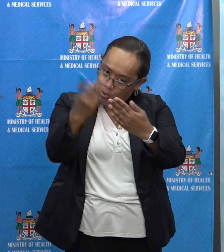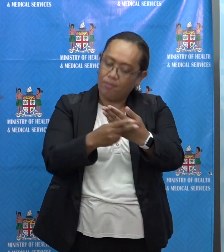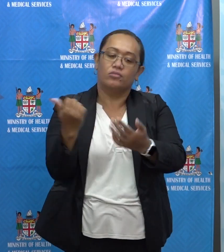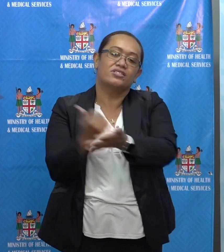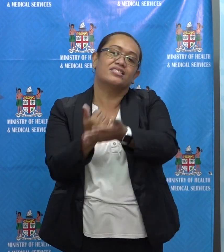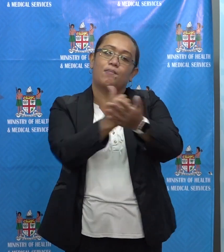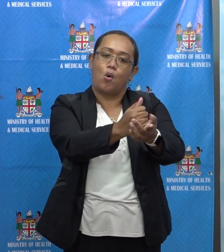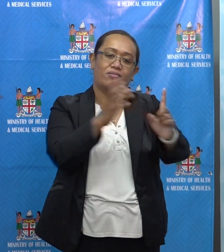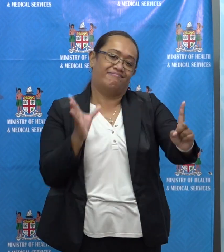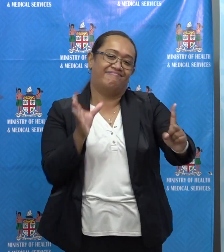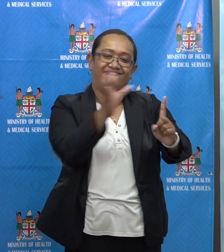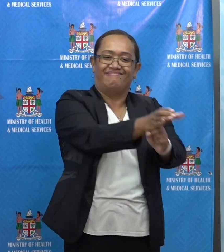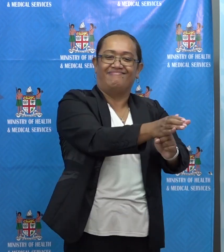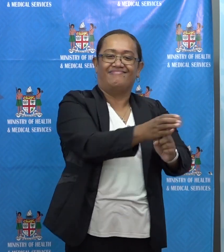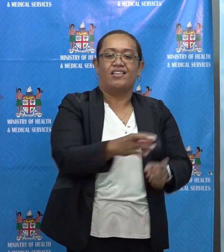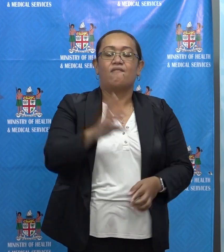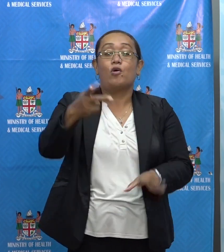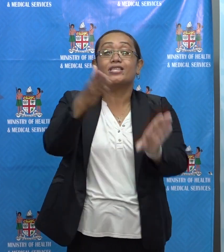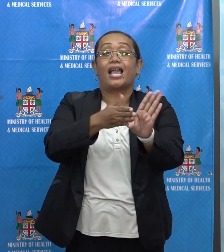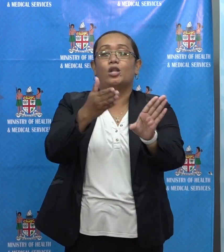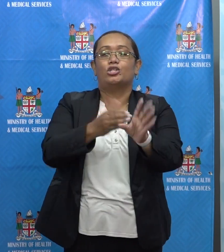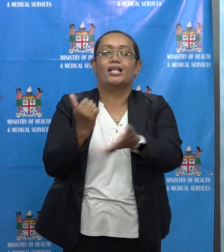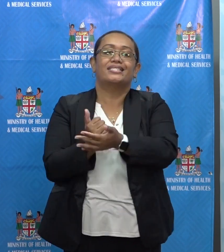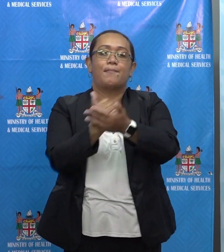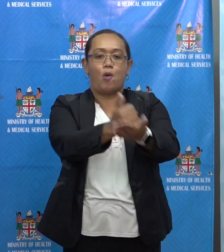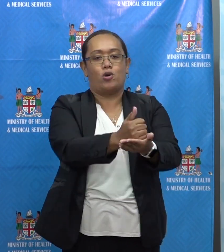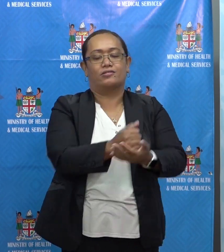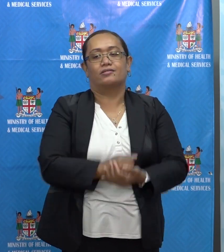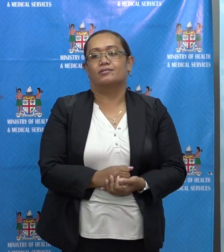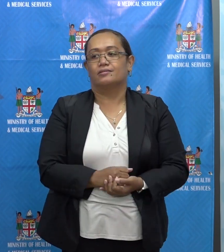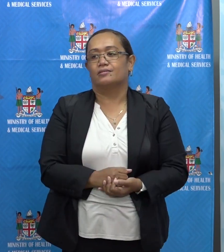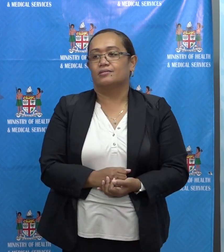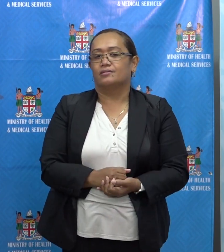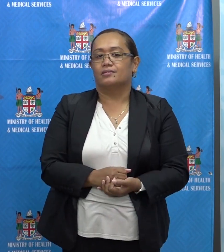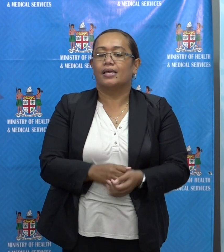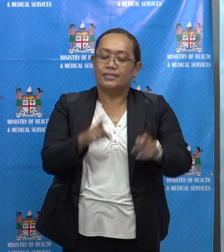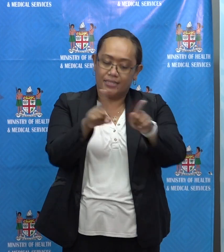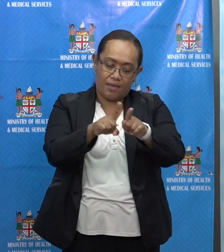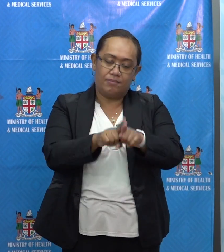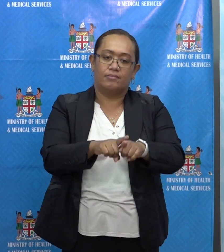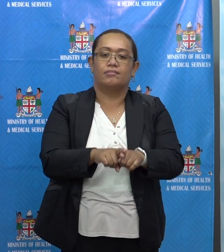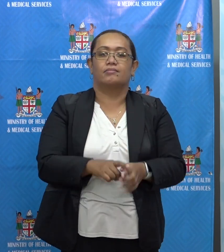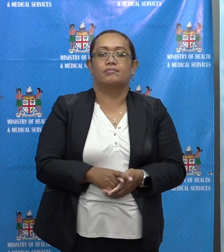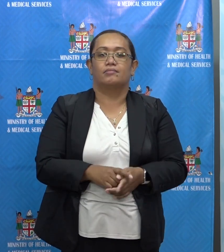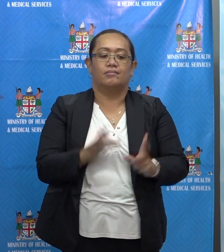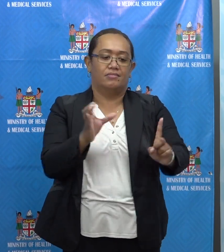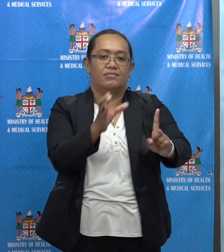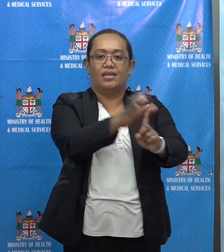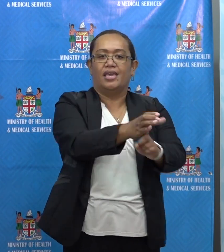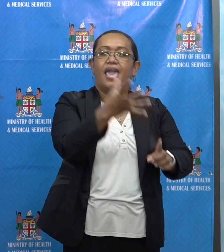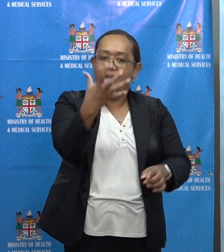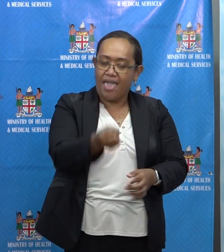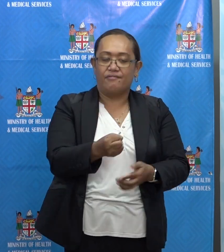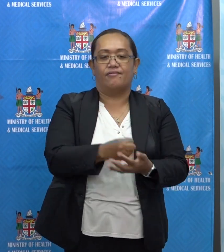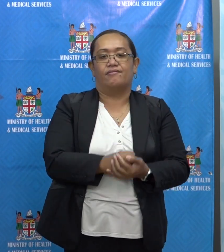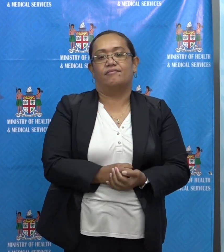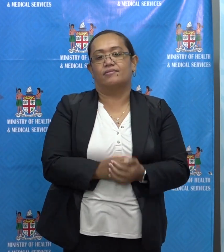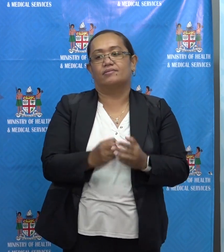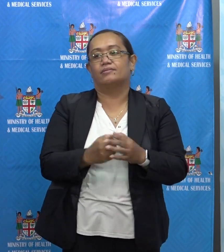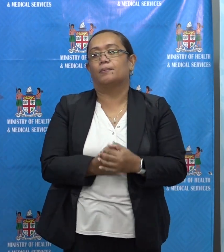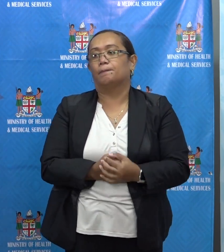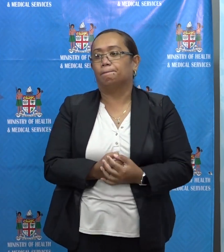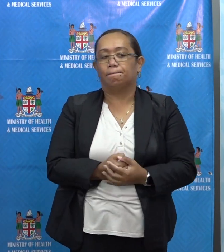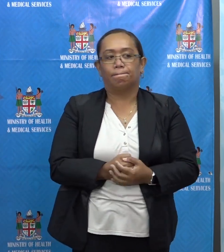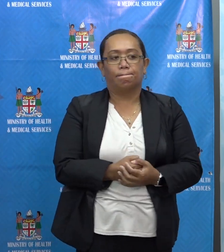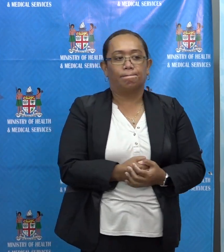that inculcates both those who are watching over them and those who have the expertise to provide that service.